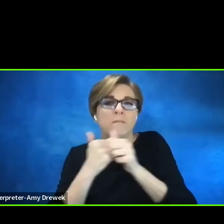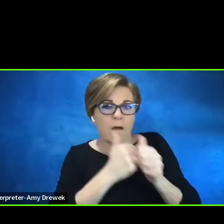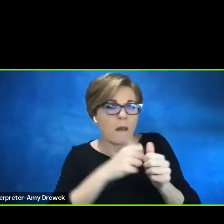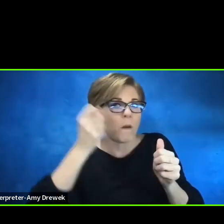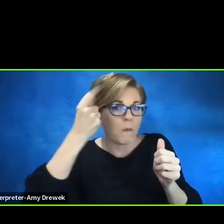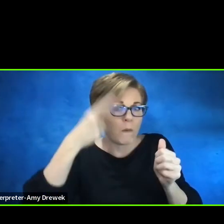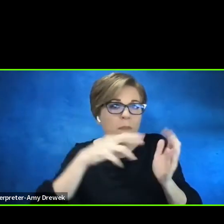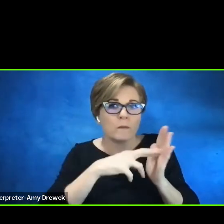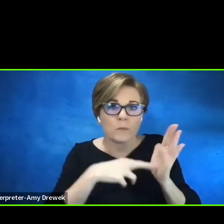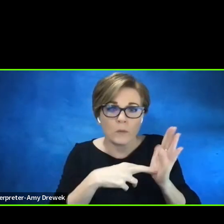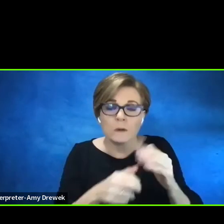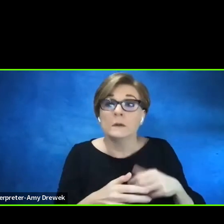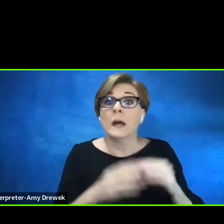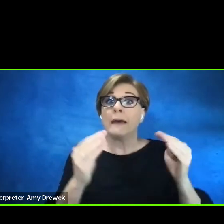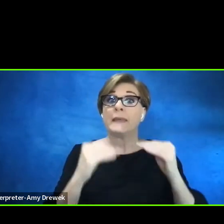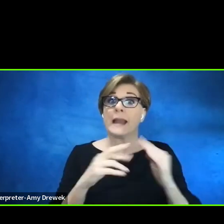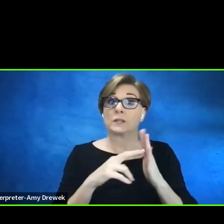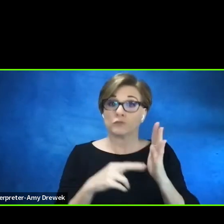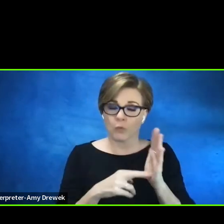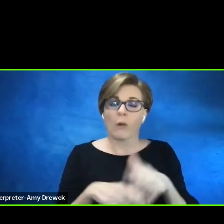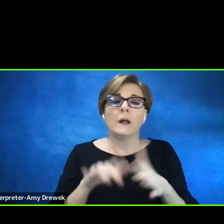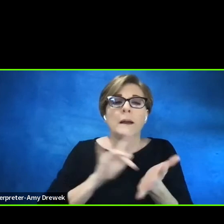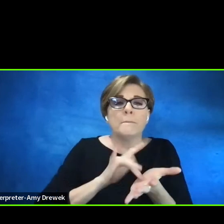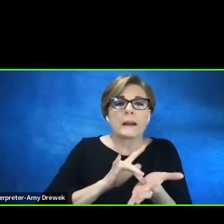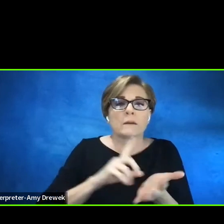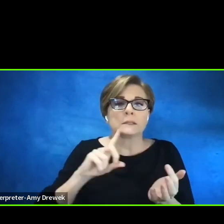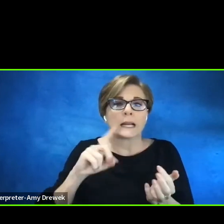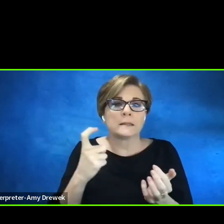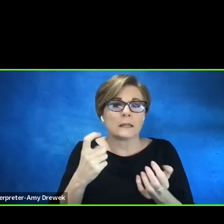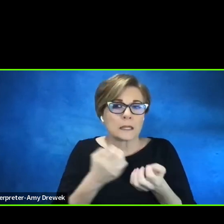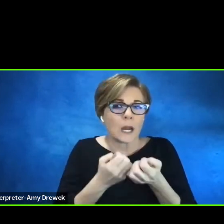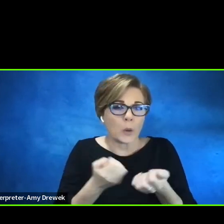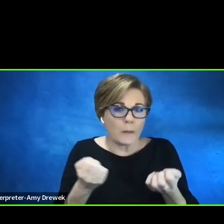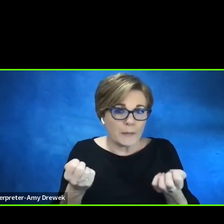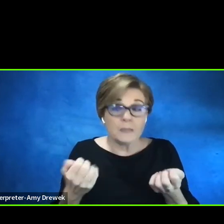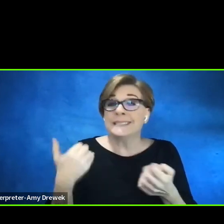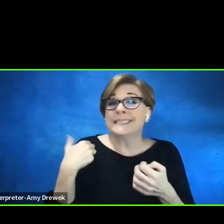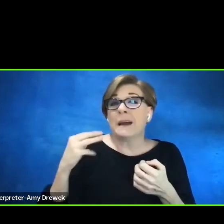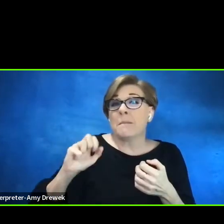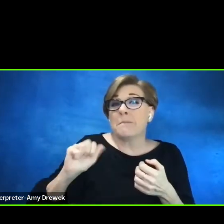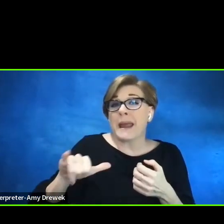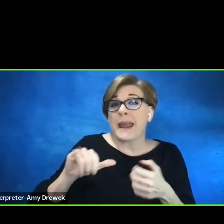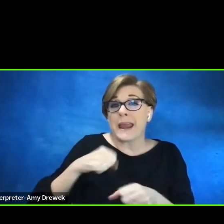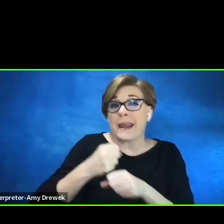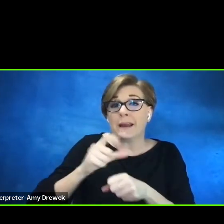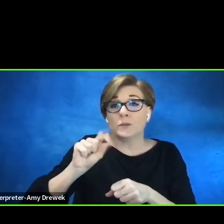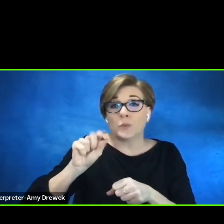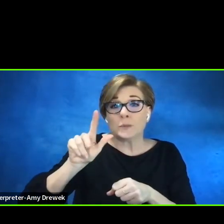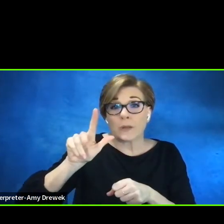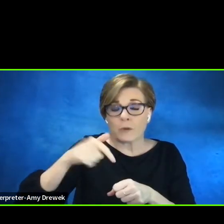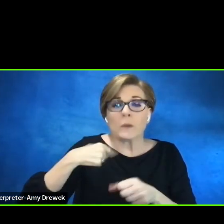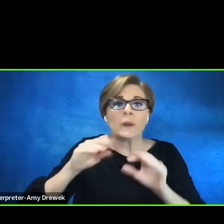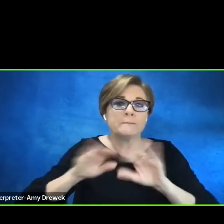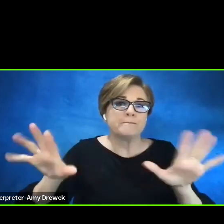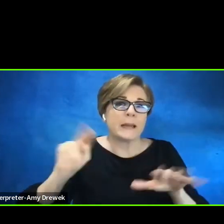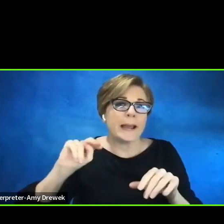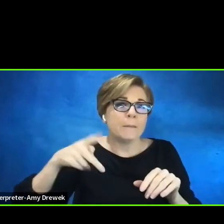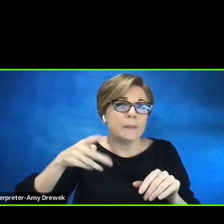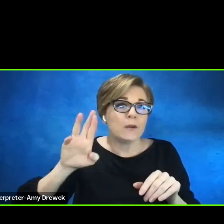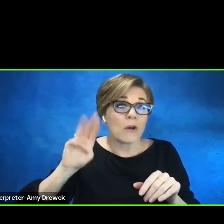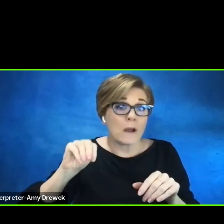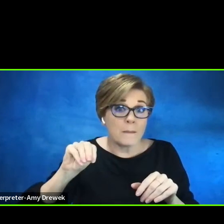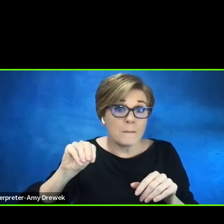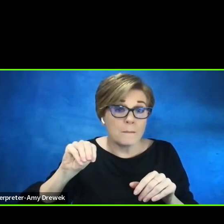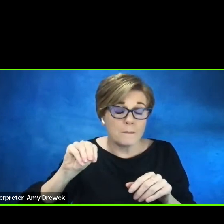The next rule is the medical diagnostic equipment. In May 2023, we issued an NPRM. This is